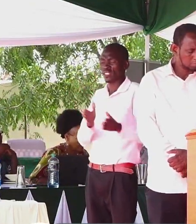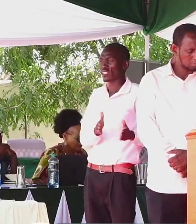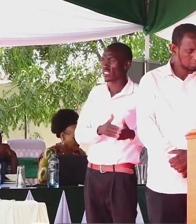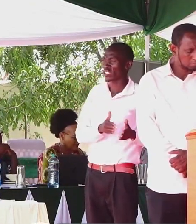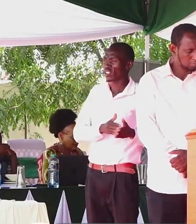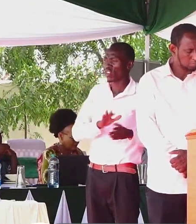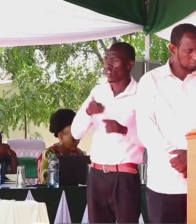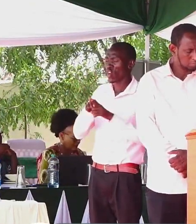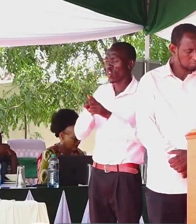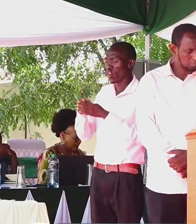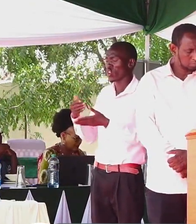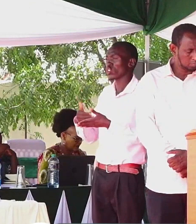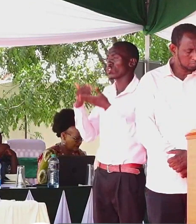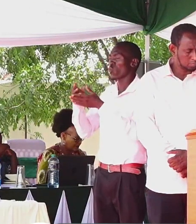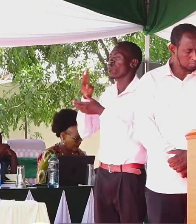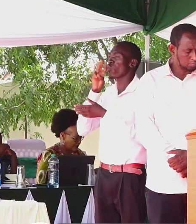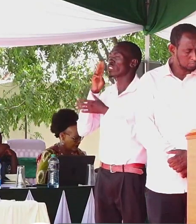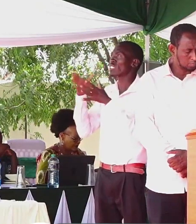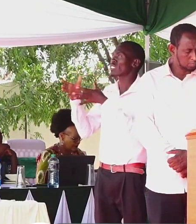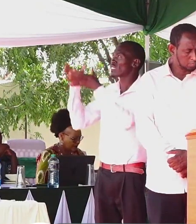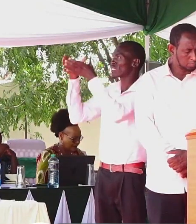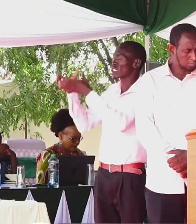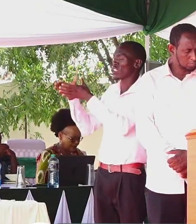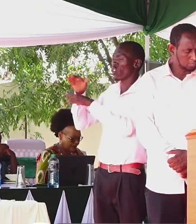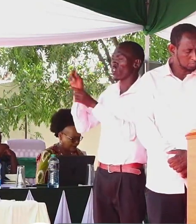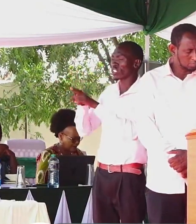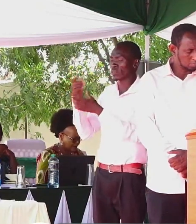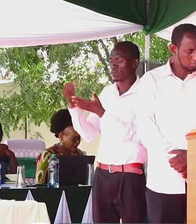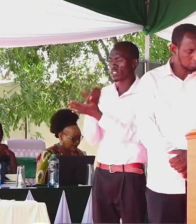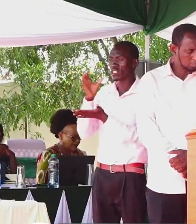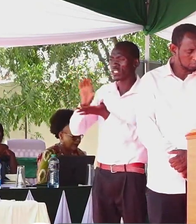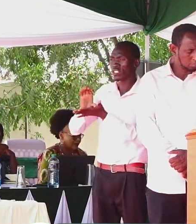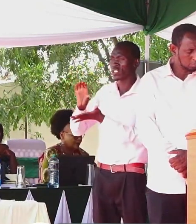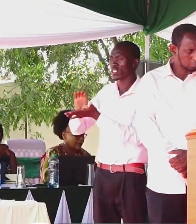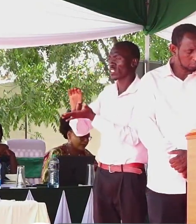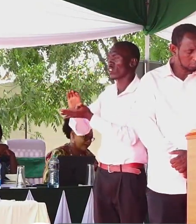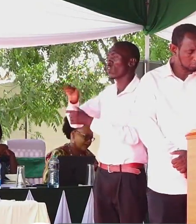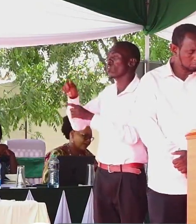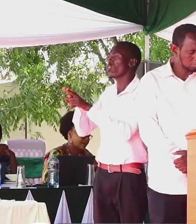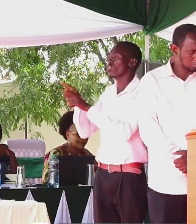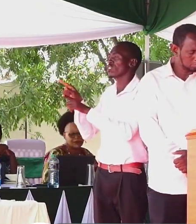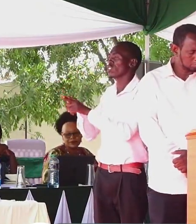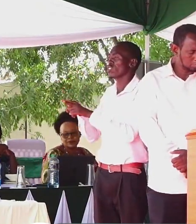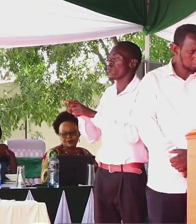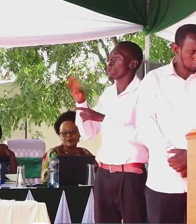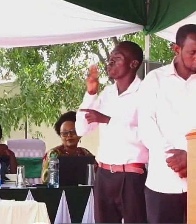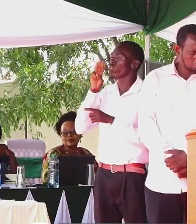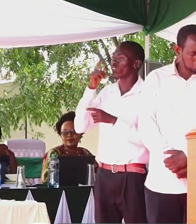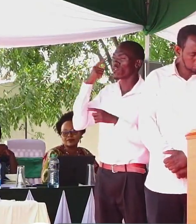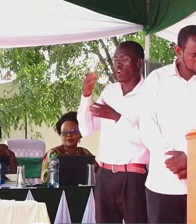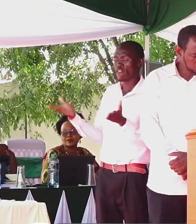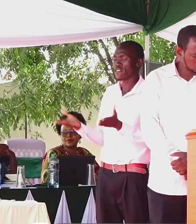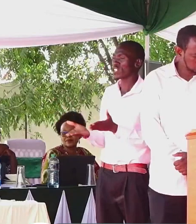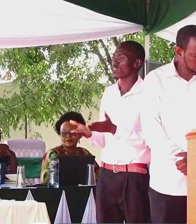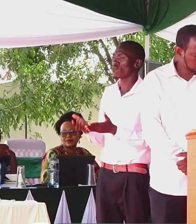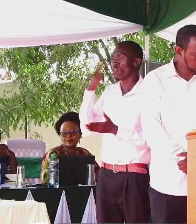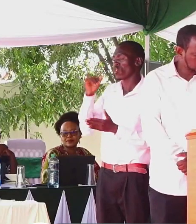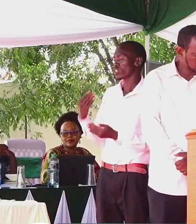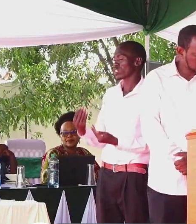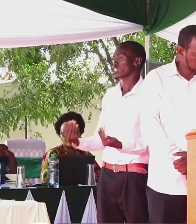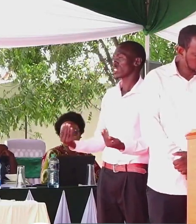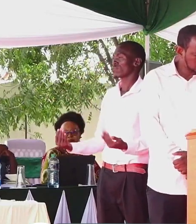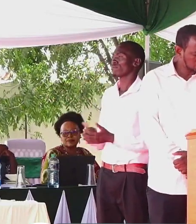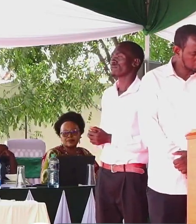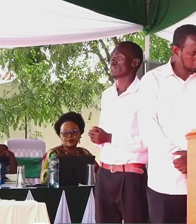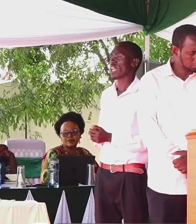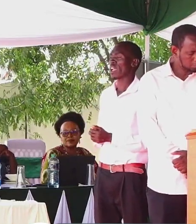also provided water tanks in some of the centers so that at least water is available for those children. We have